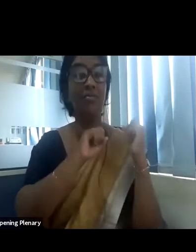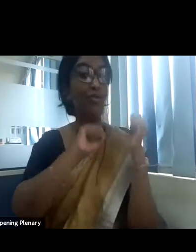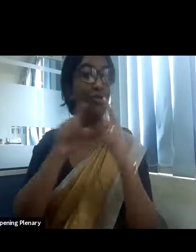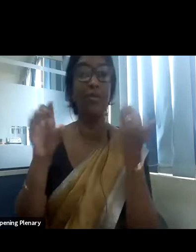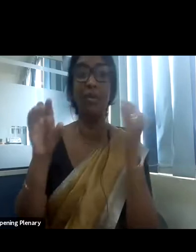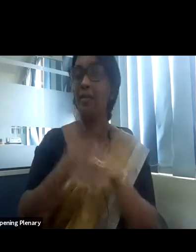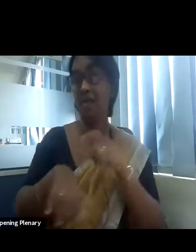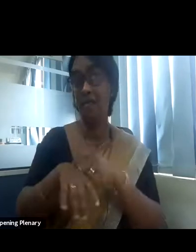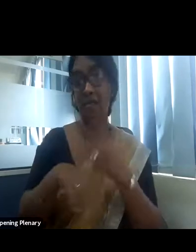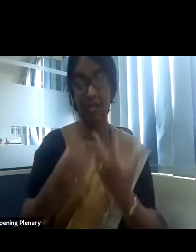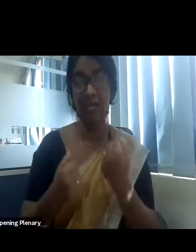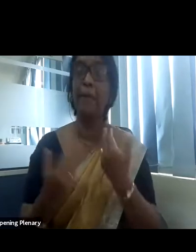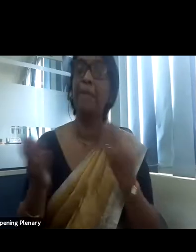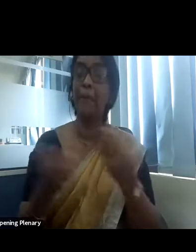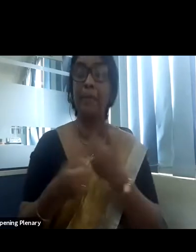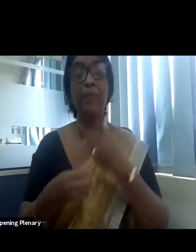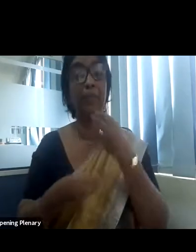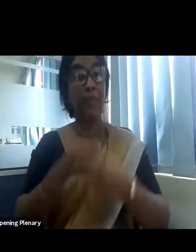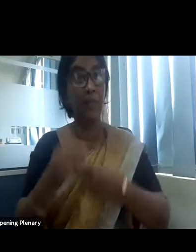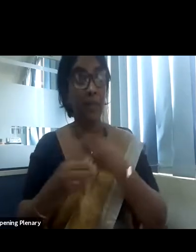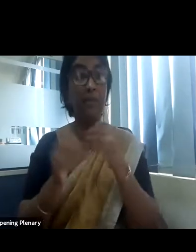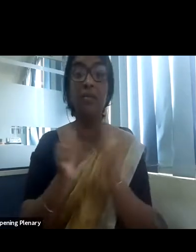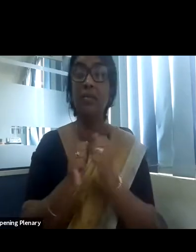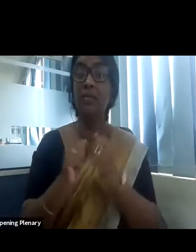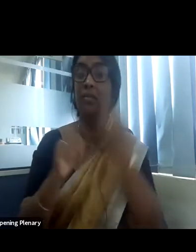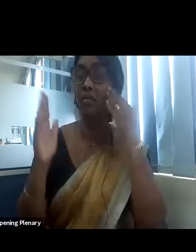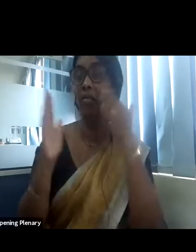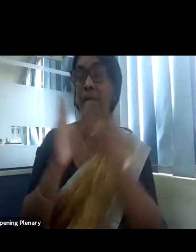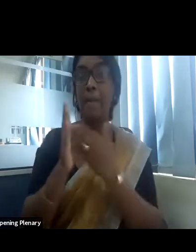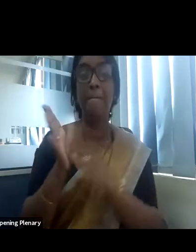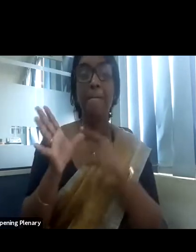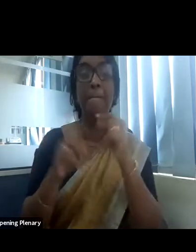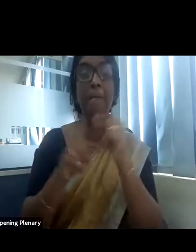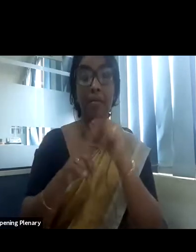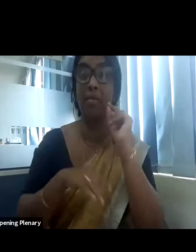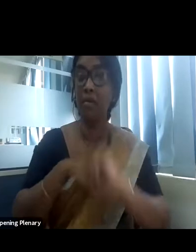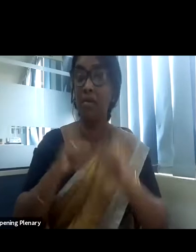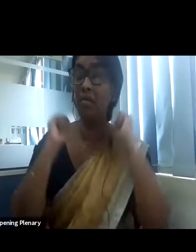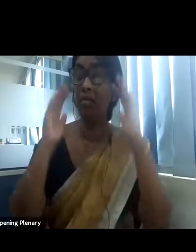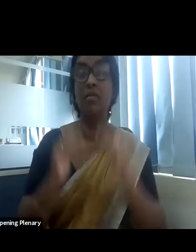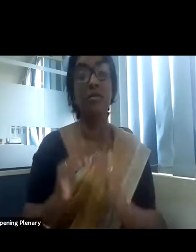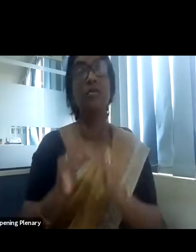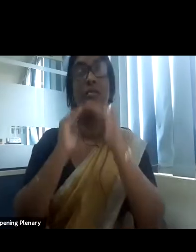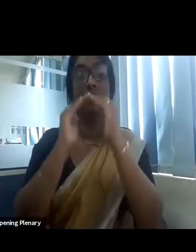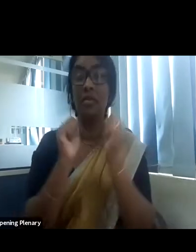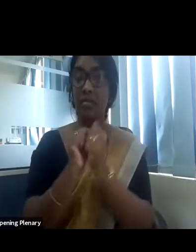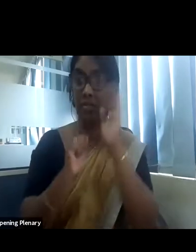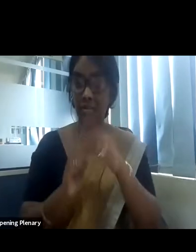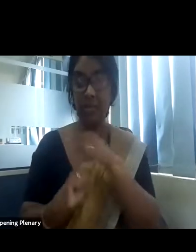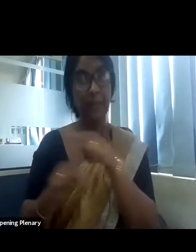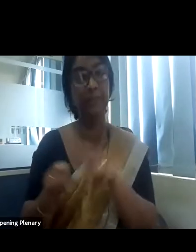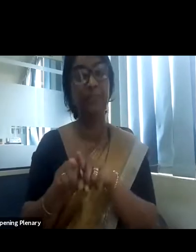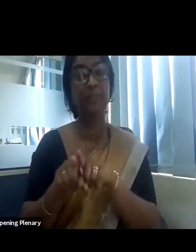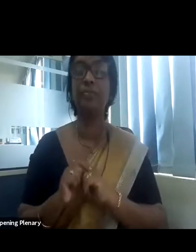the Sustainable Development Goals. So last week, in addressing the Global Investors